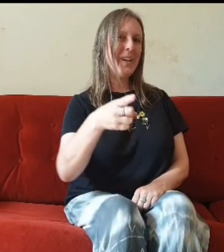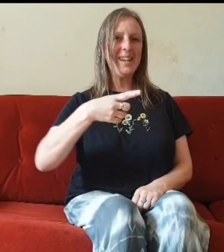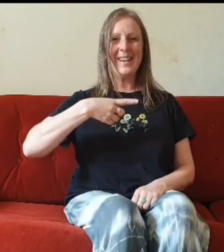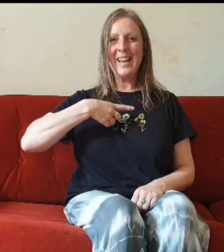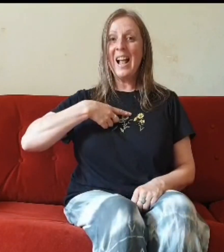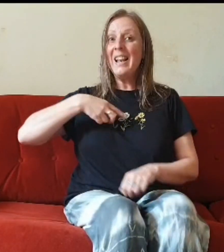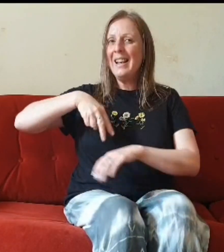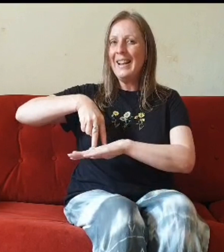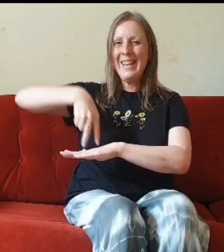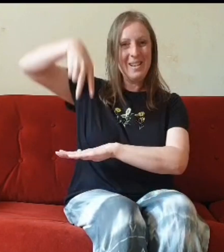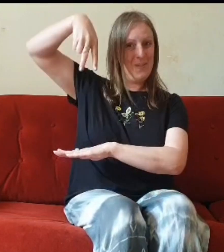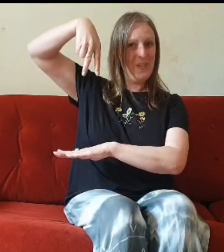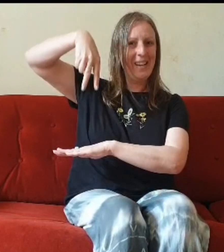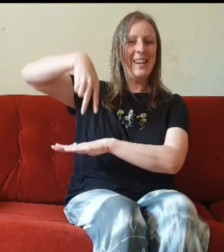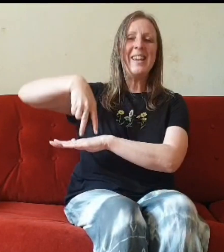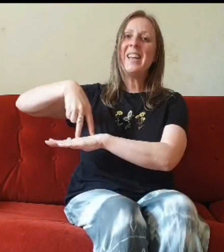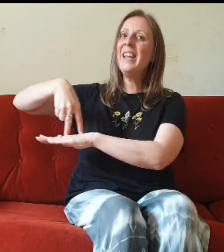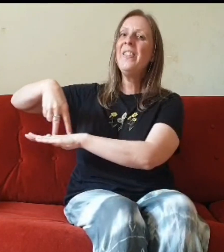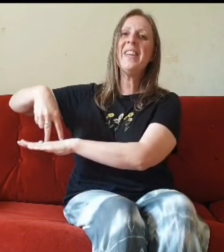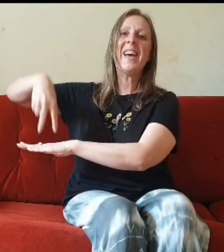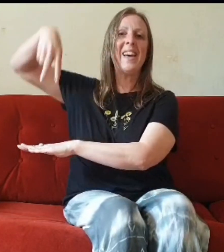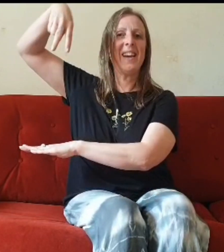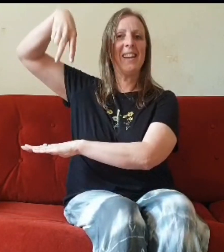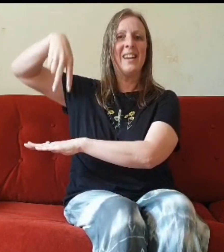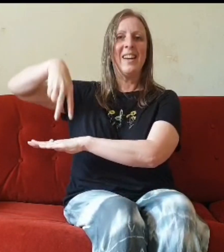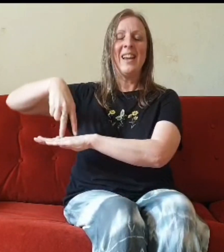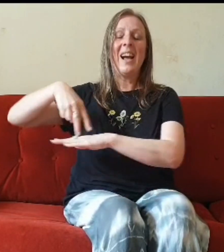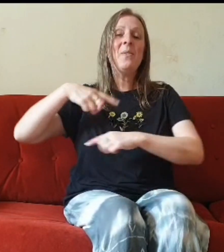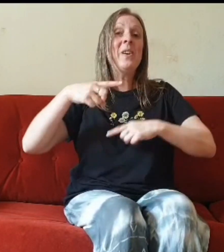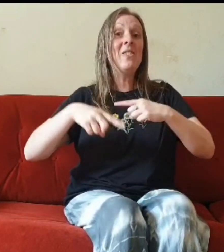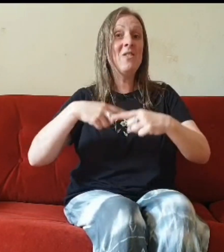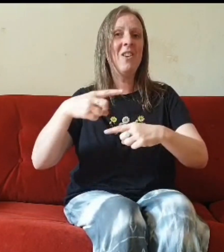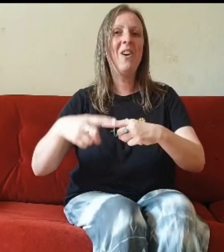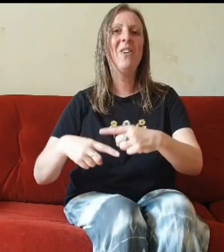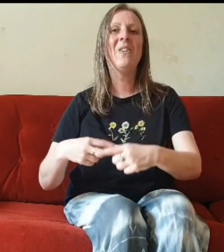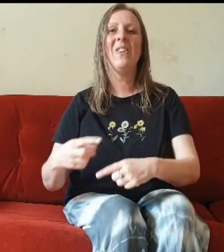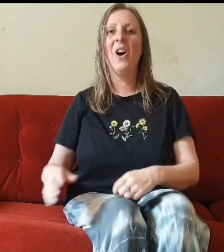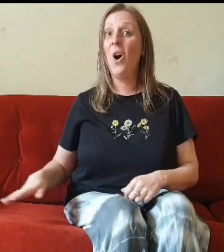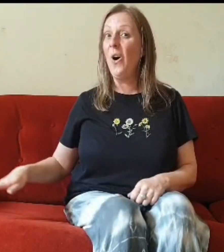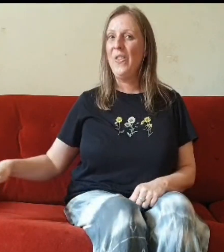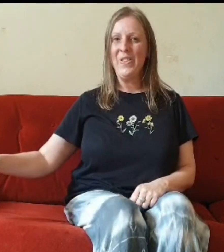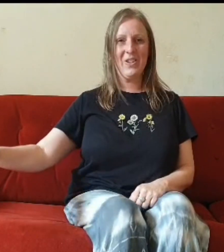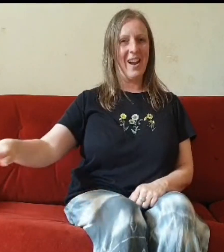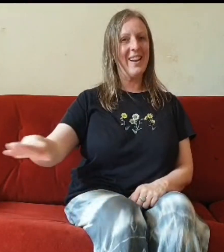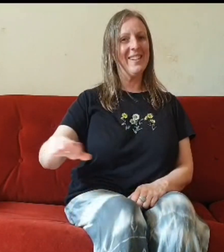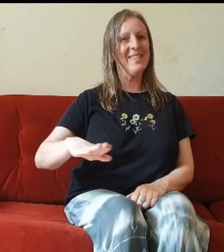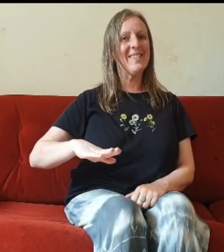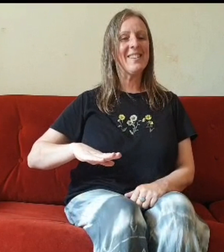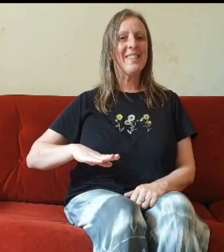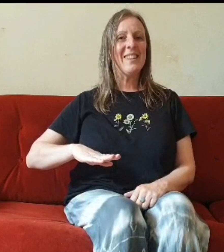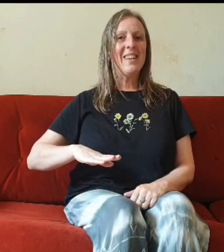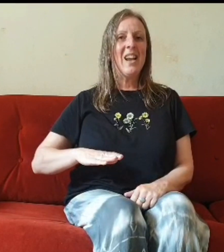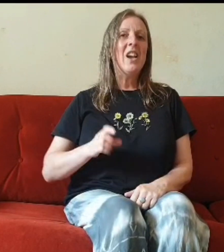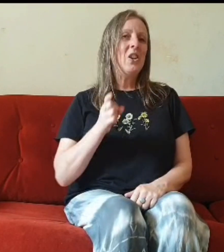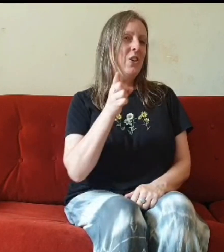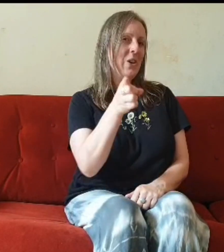We leap in the air and we roll on the ground.